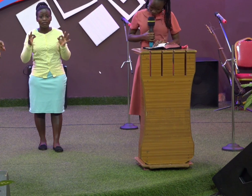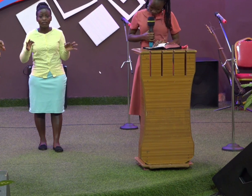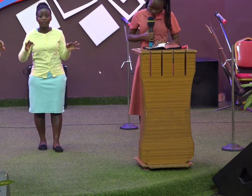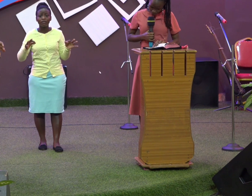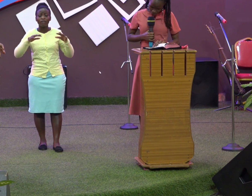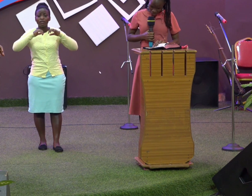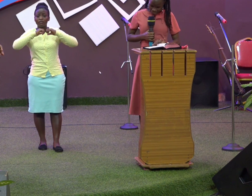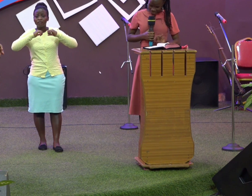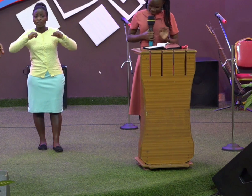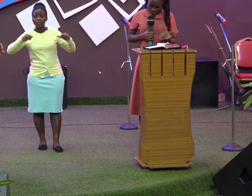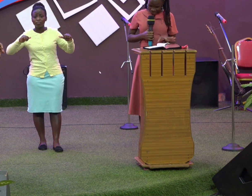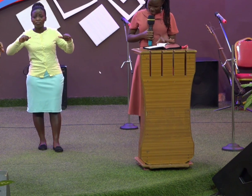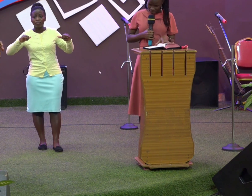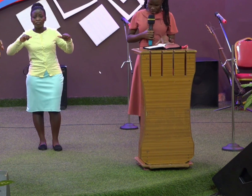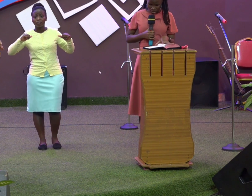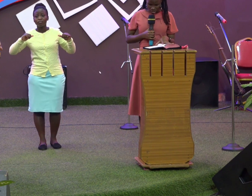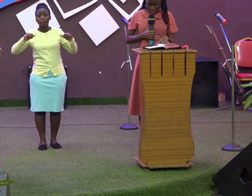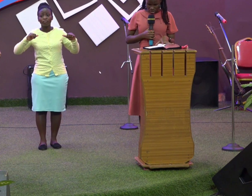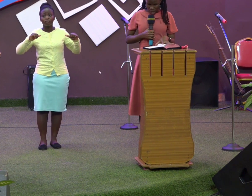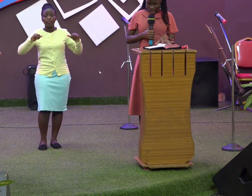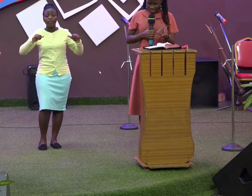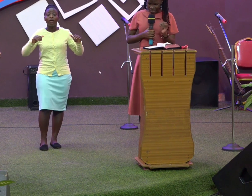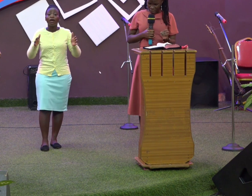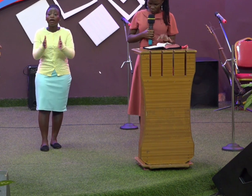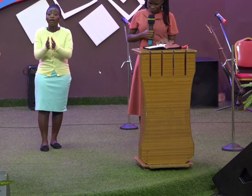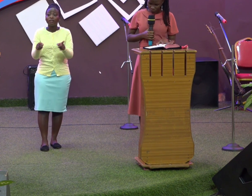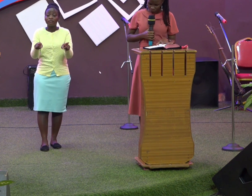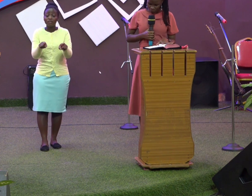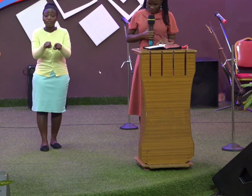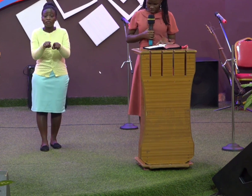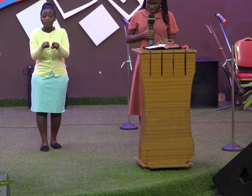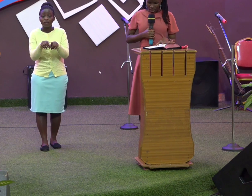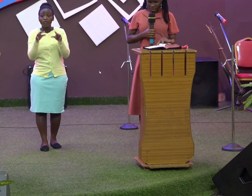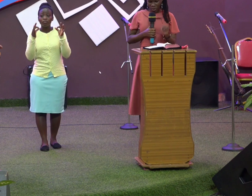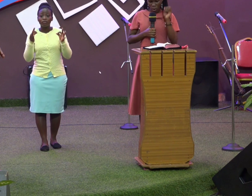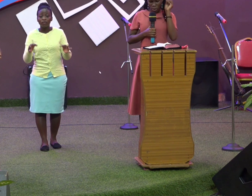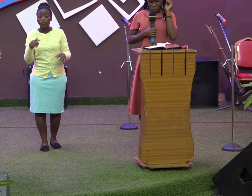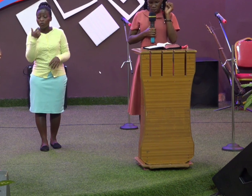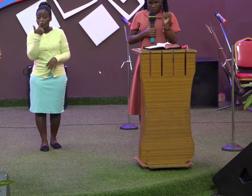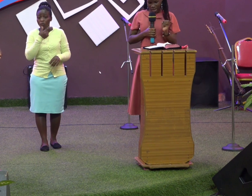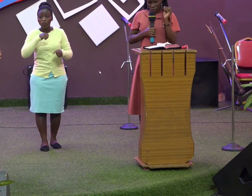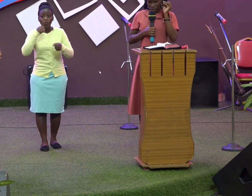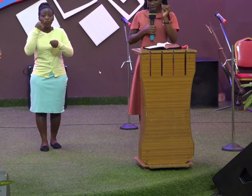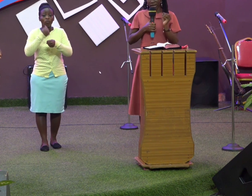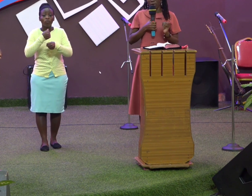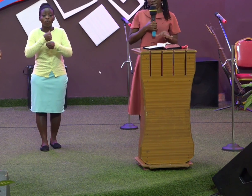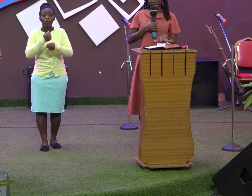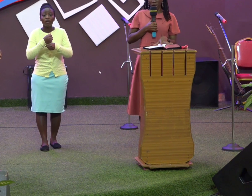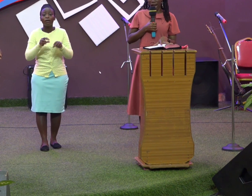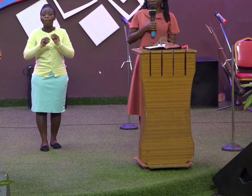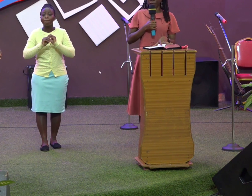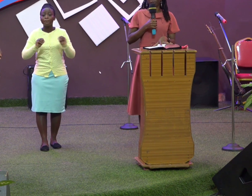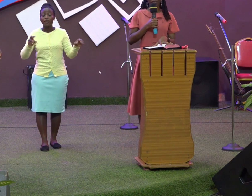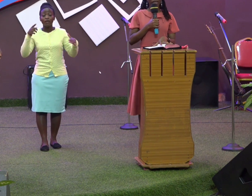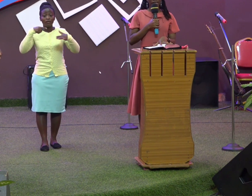discontentions and things like that. I tell you that those who do that will not inherit